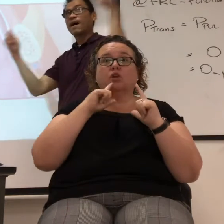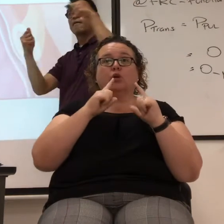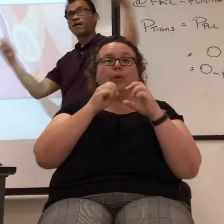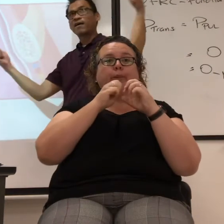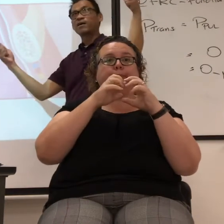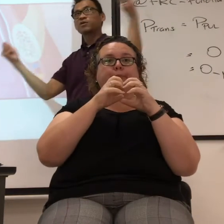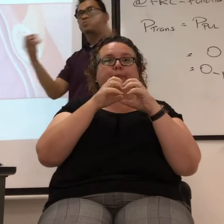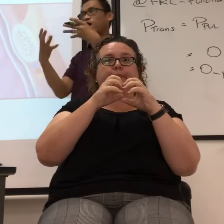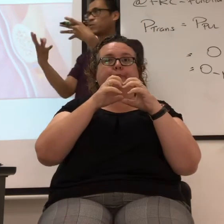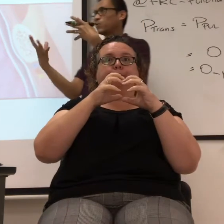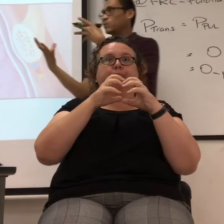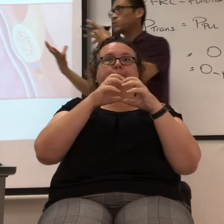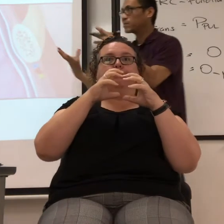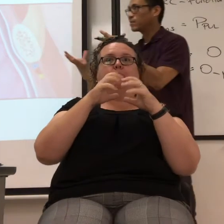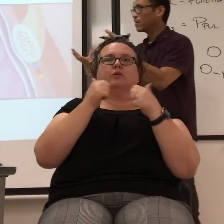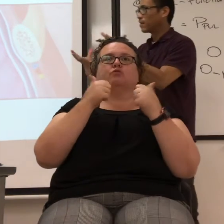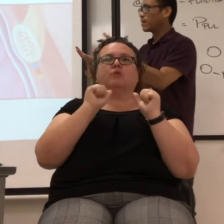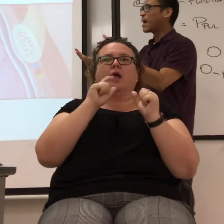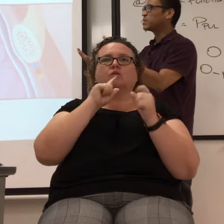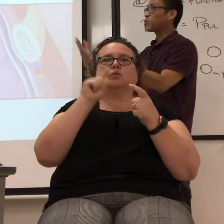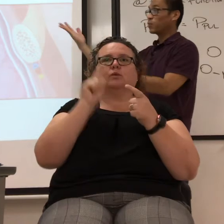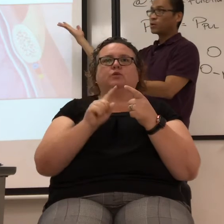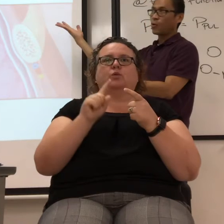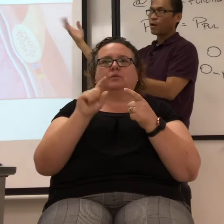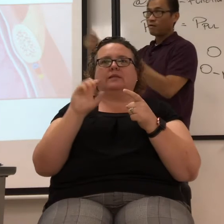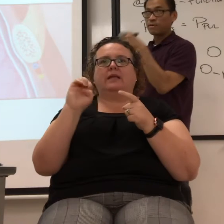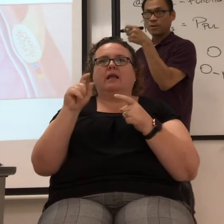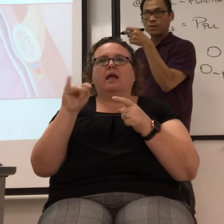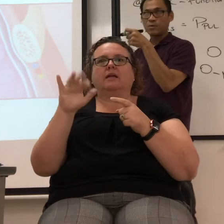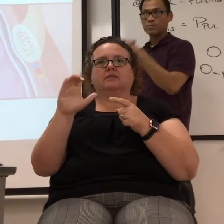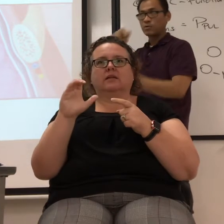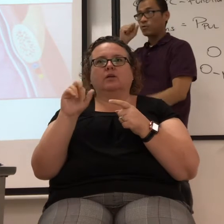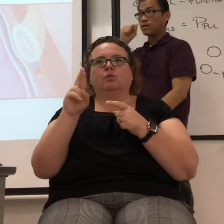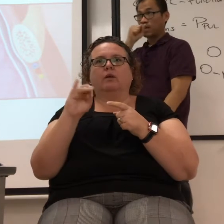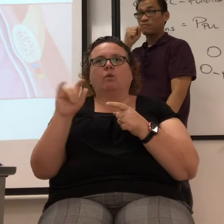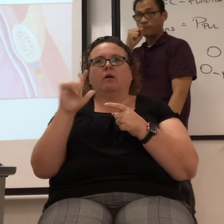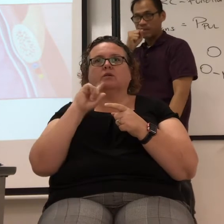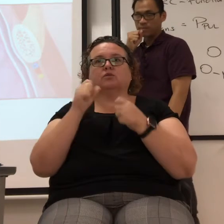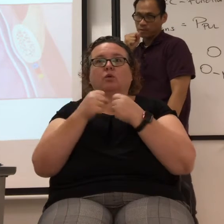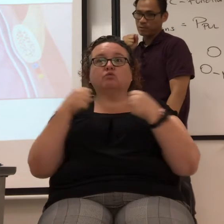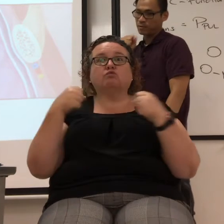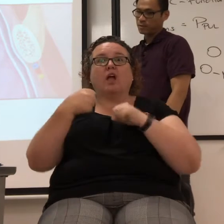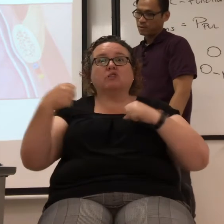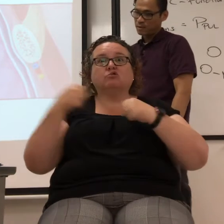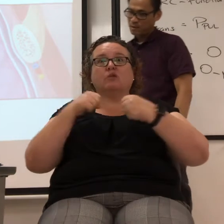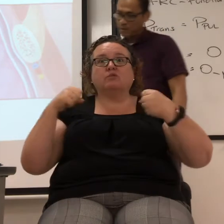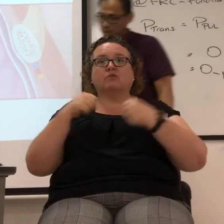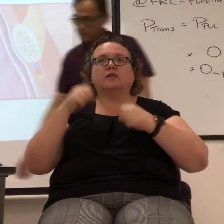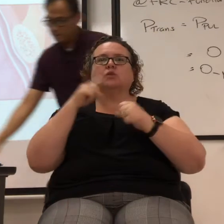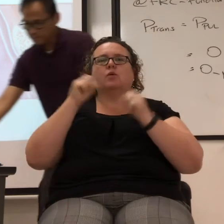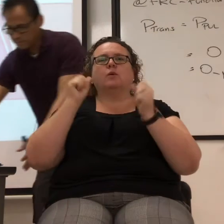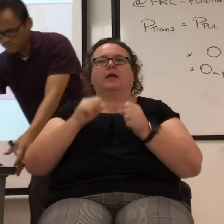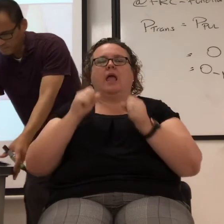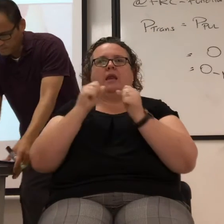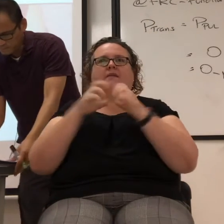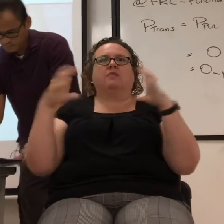go like that, right? Because you're trying to reduce the elastic recoil of the balloon so you can inflate the balloon.